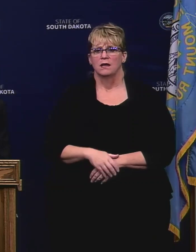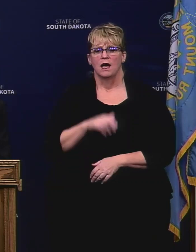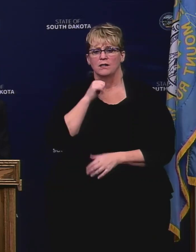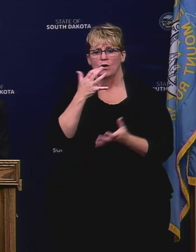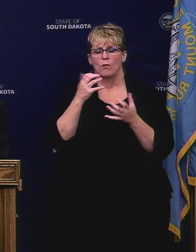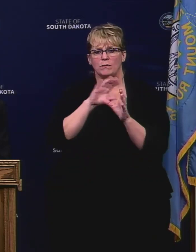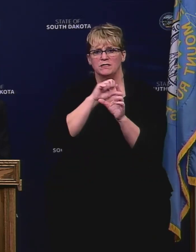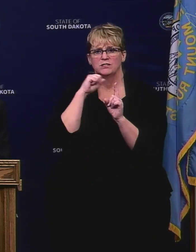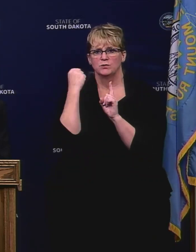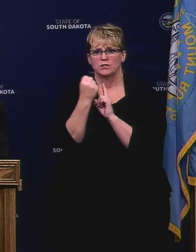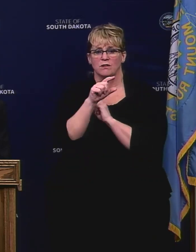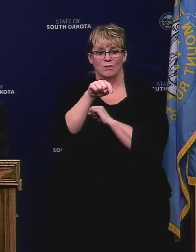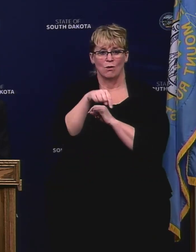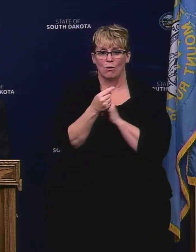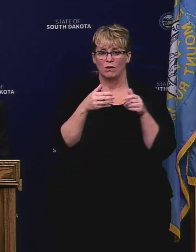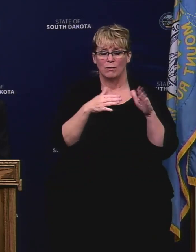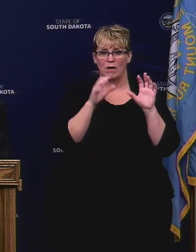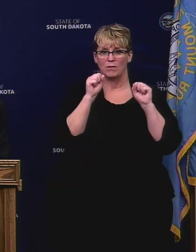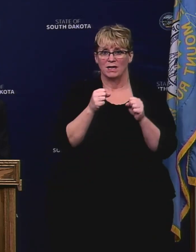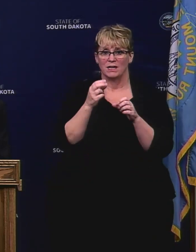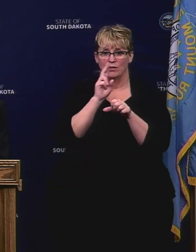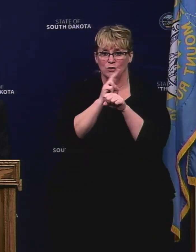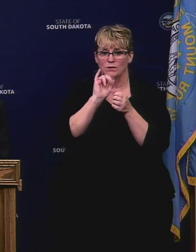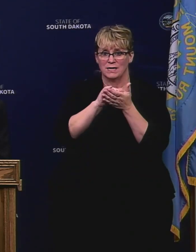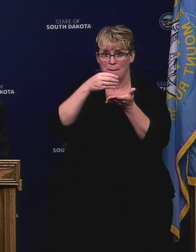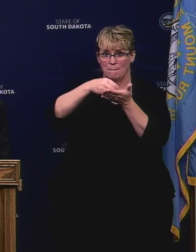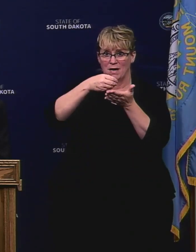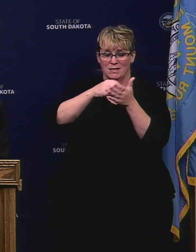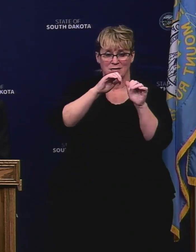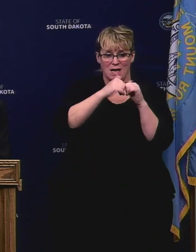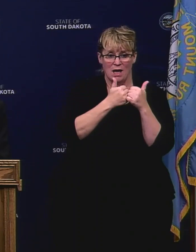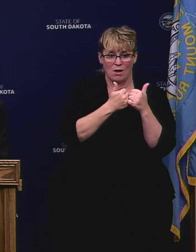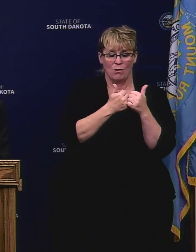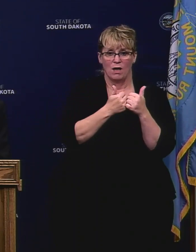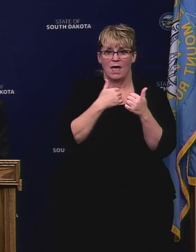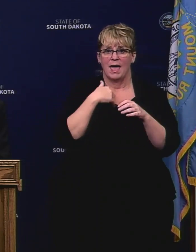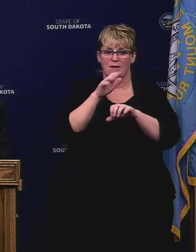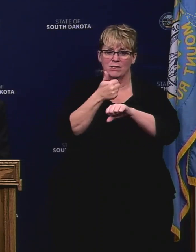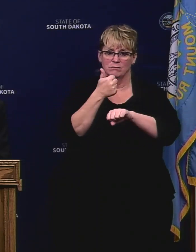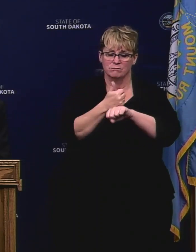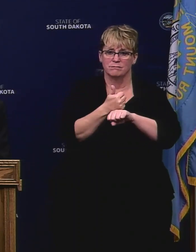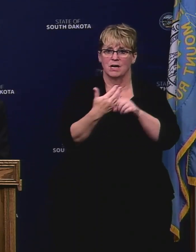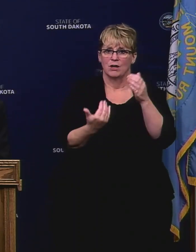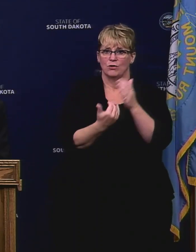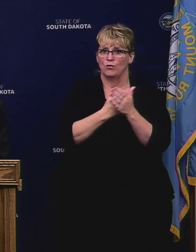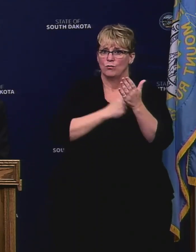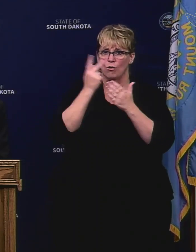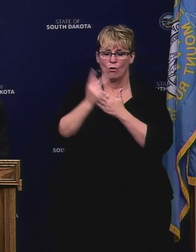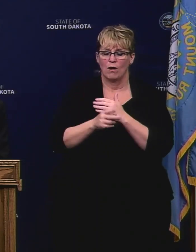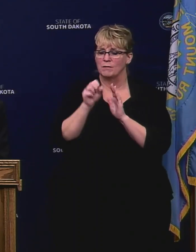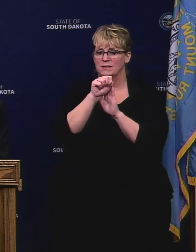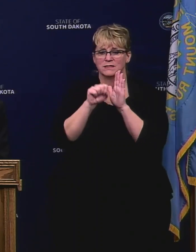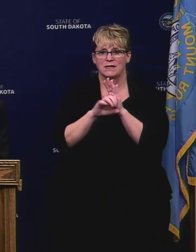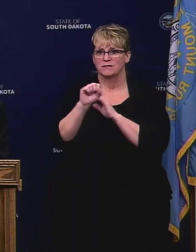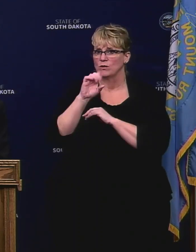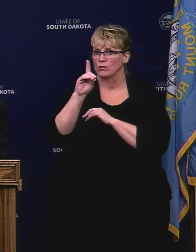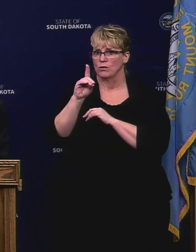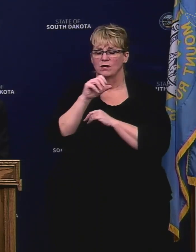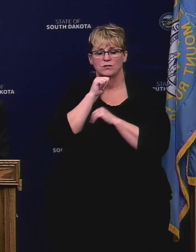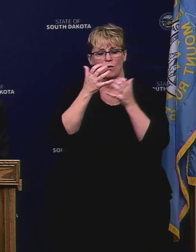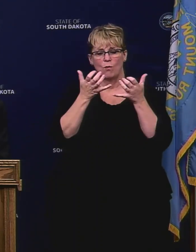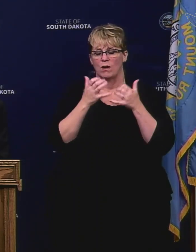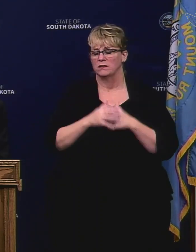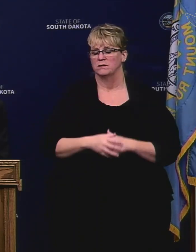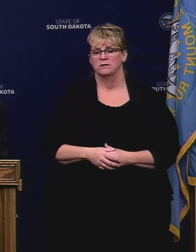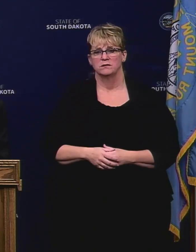in a situation where the only way we can access and utilize this money is by putting in place a new program in the state of South Dakota. And that